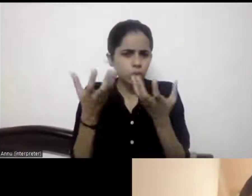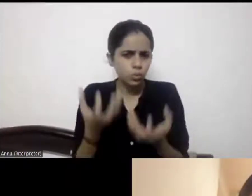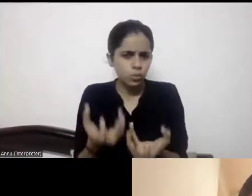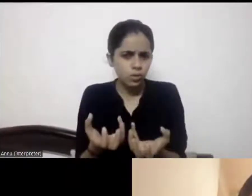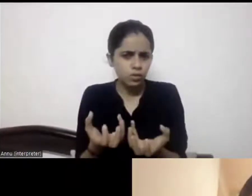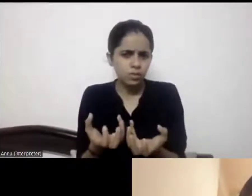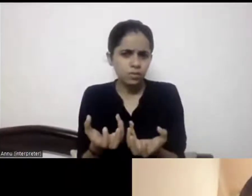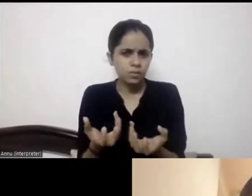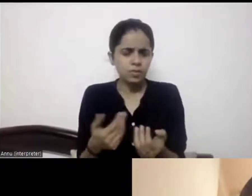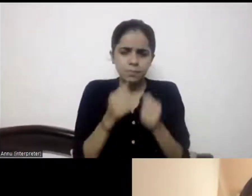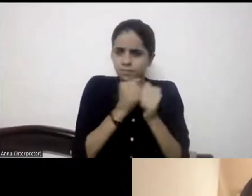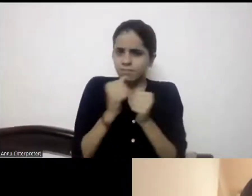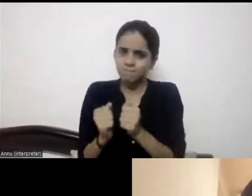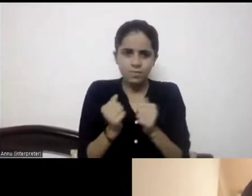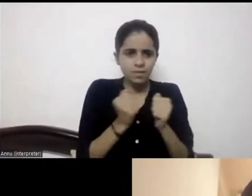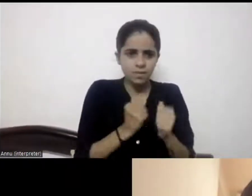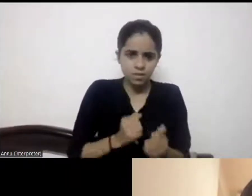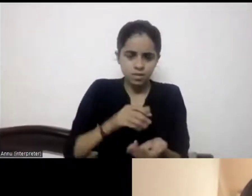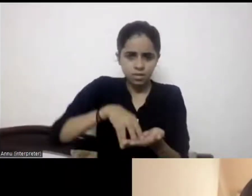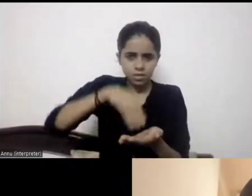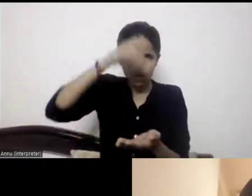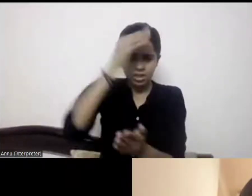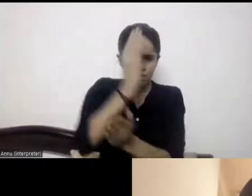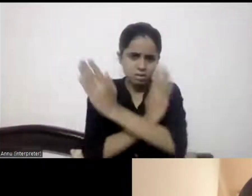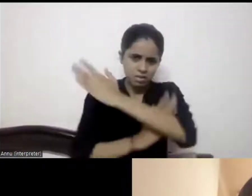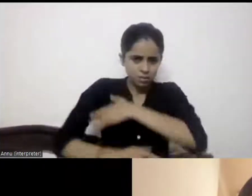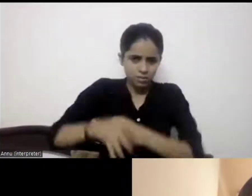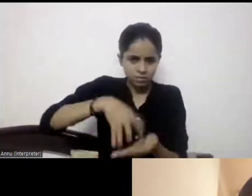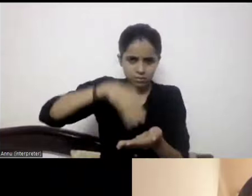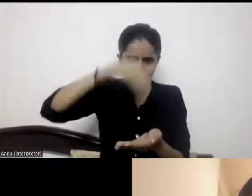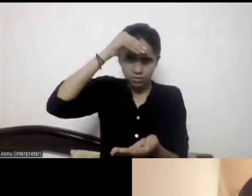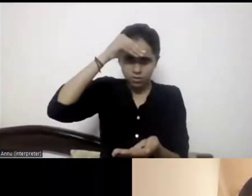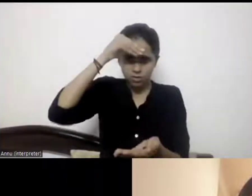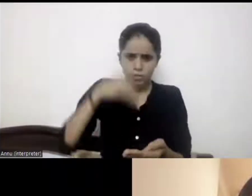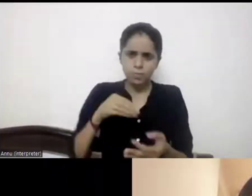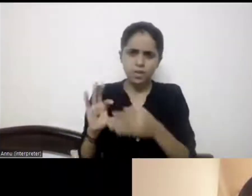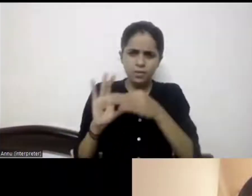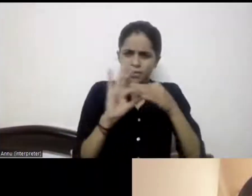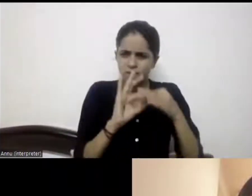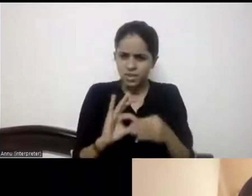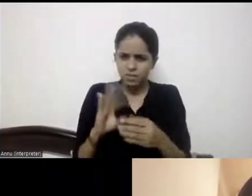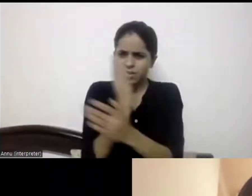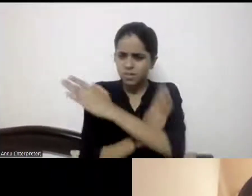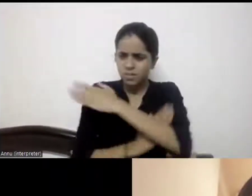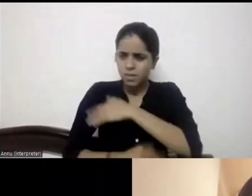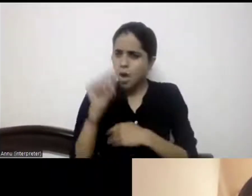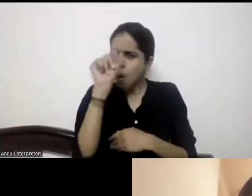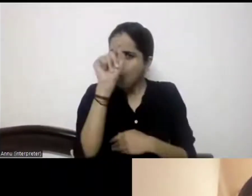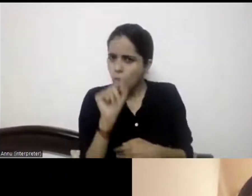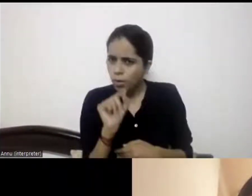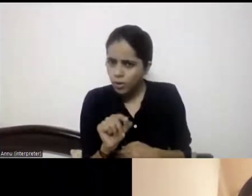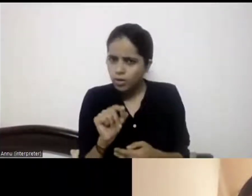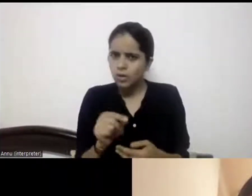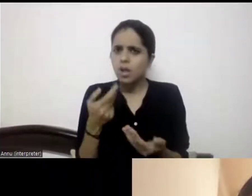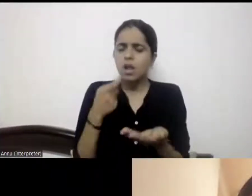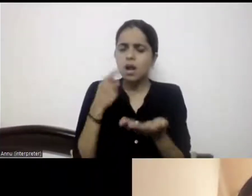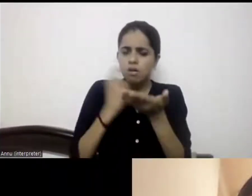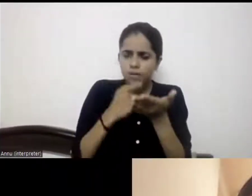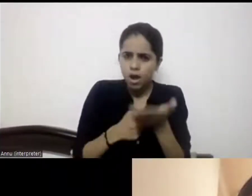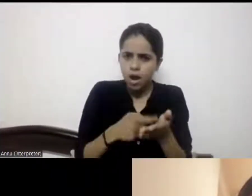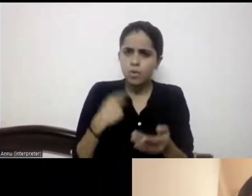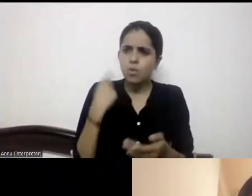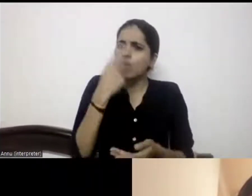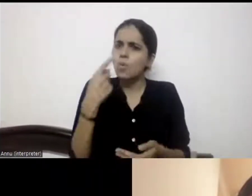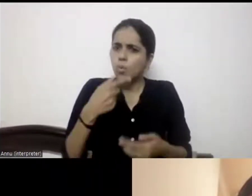when we are sitting here learning about disability, are we also looking at the fundamentals of who we are?